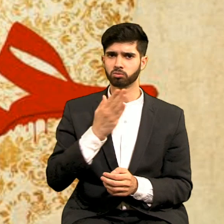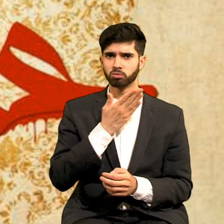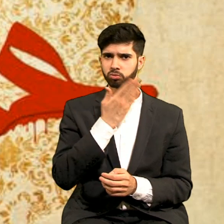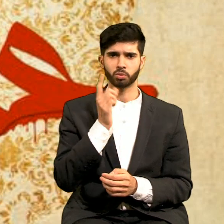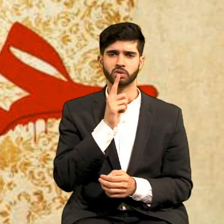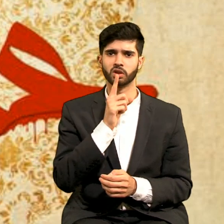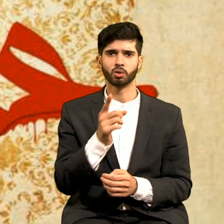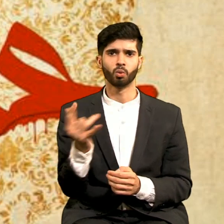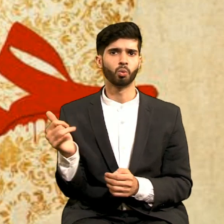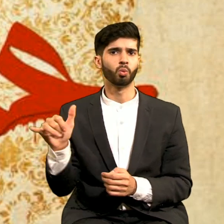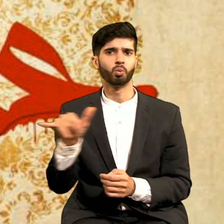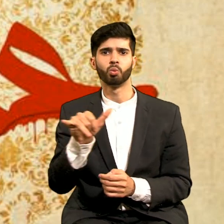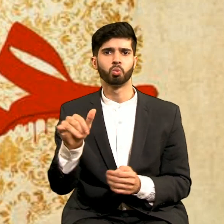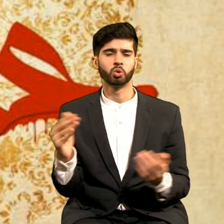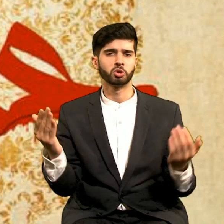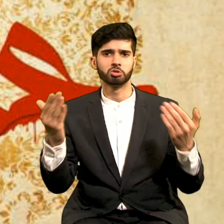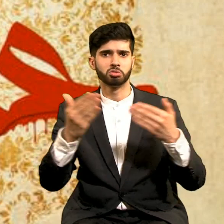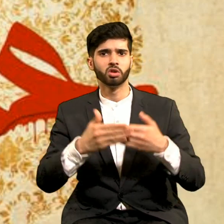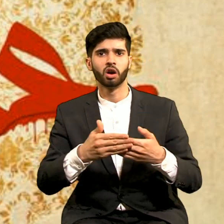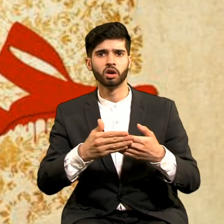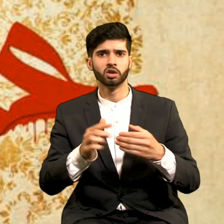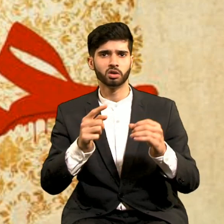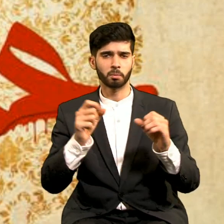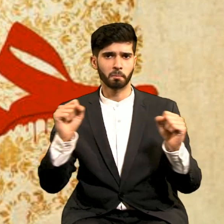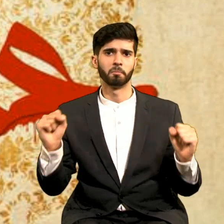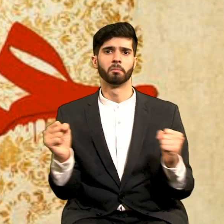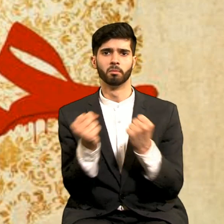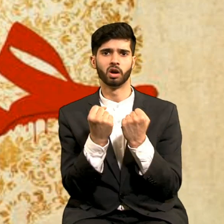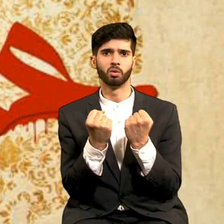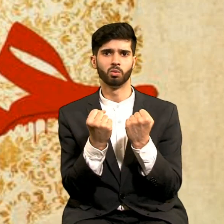Muhammad sallallahu alayhi wa alihi wa sallam,